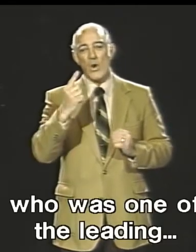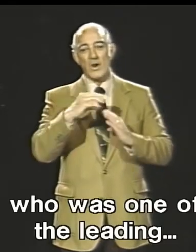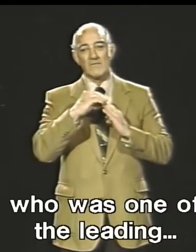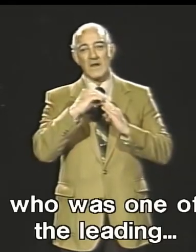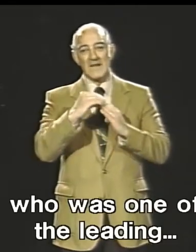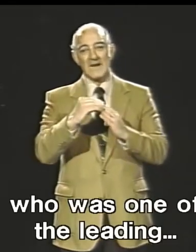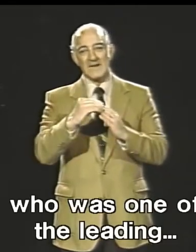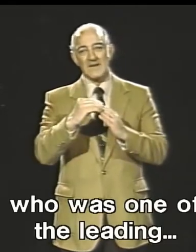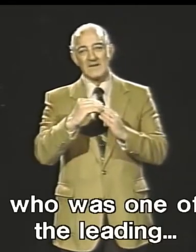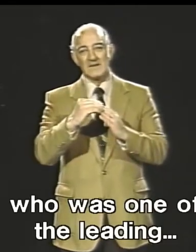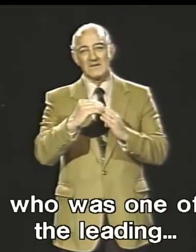who was one of the leading